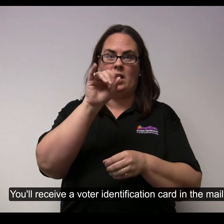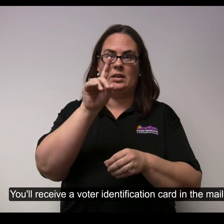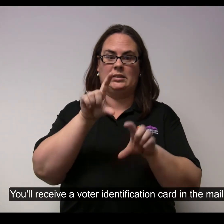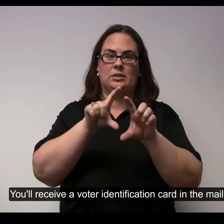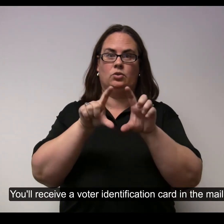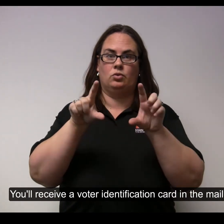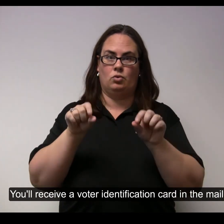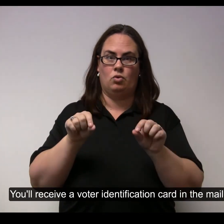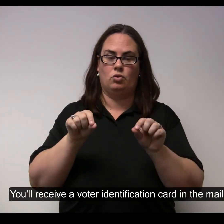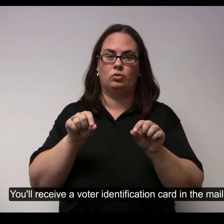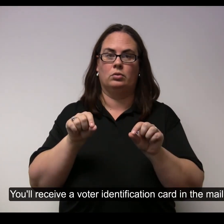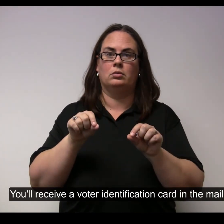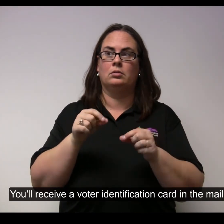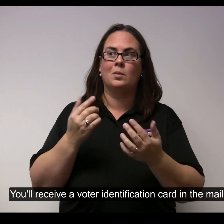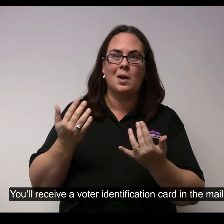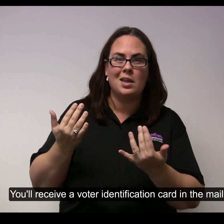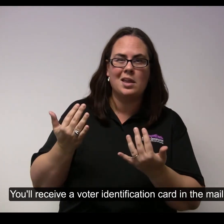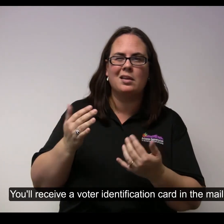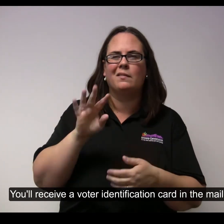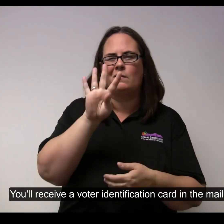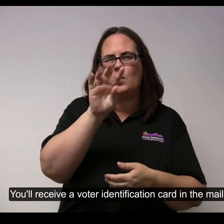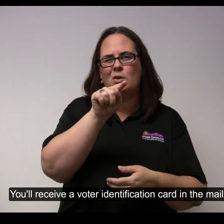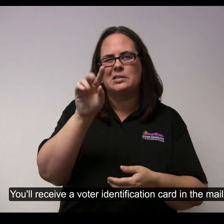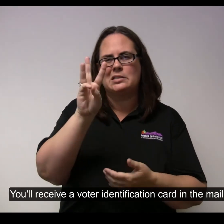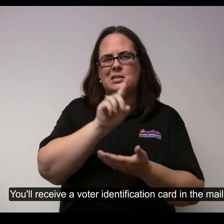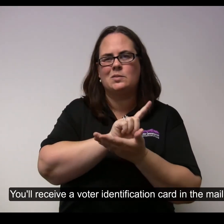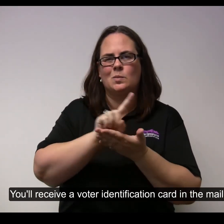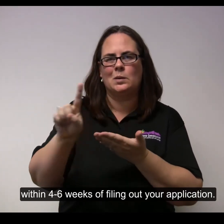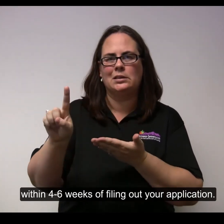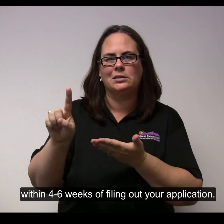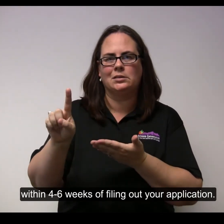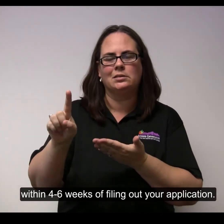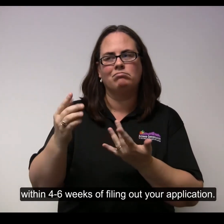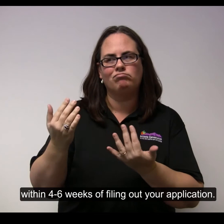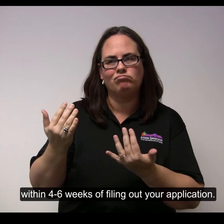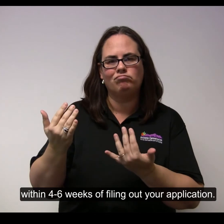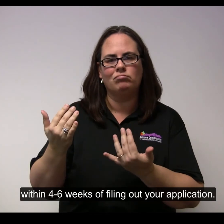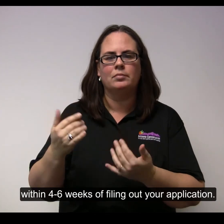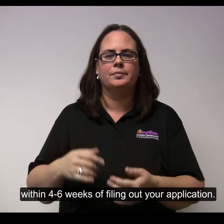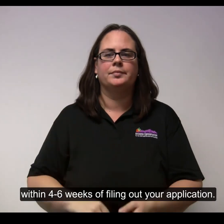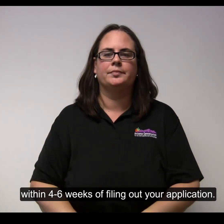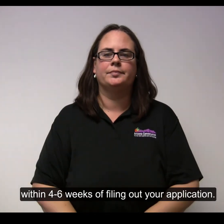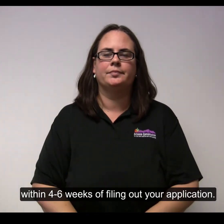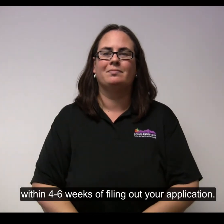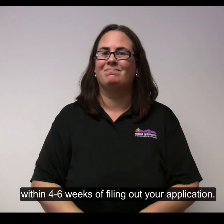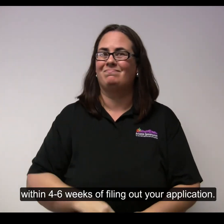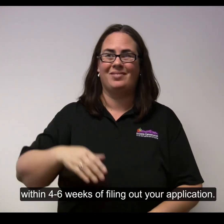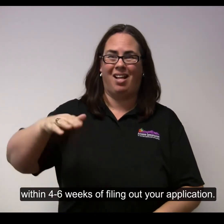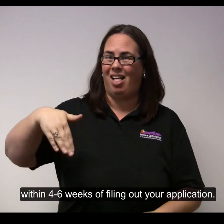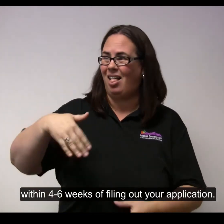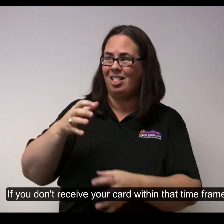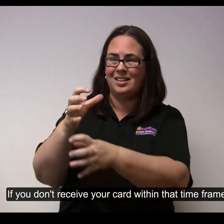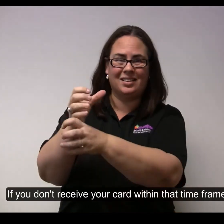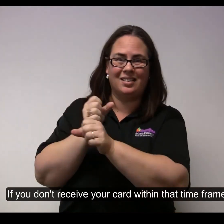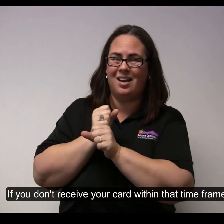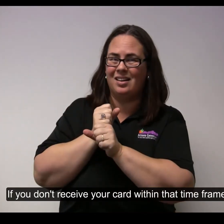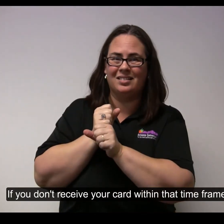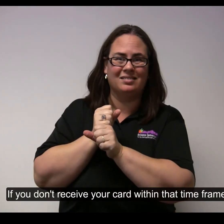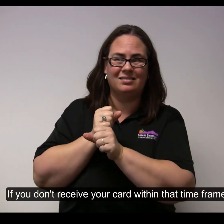You'll receive a voter identification card in the mail within 4 to 6 weeks of filling out your application. If you